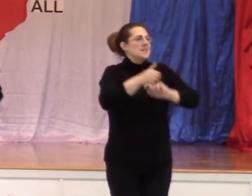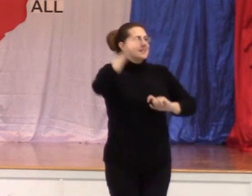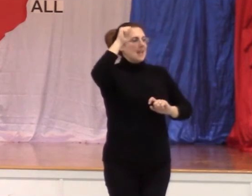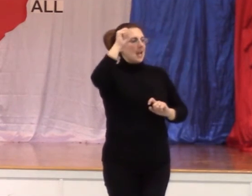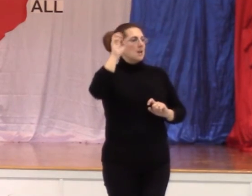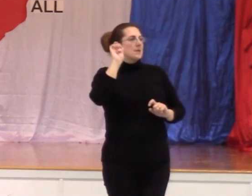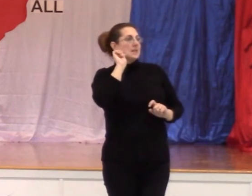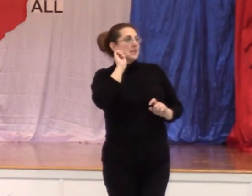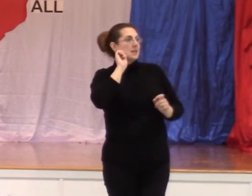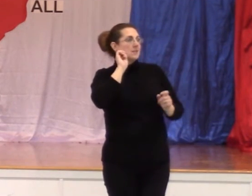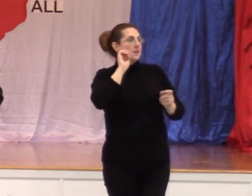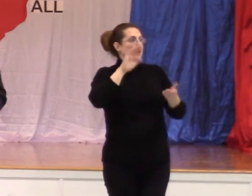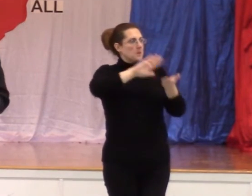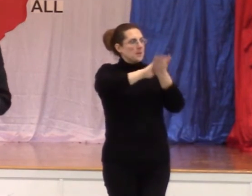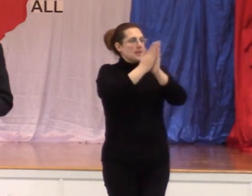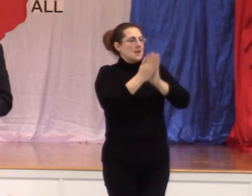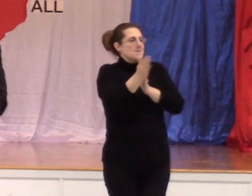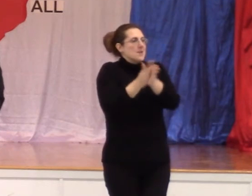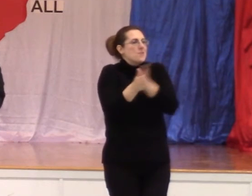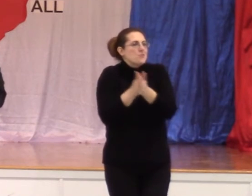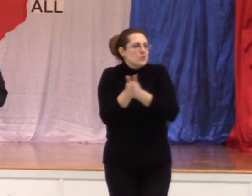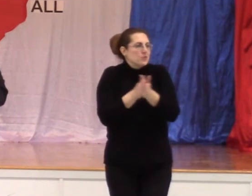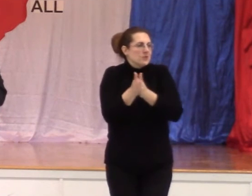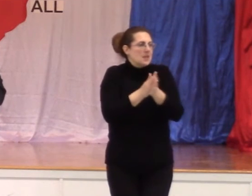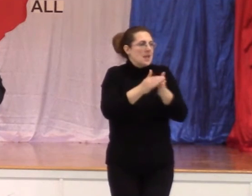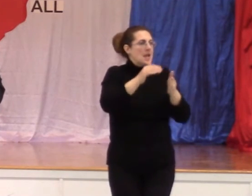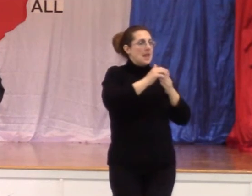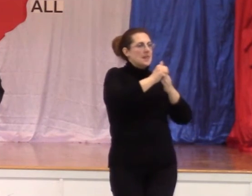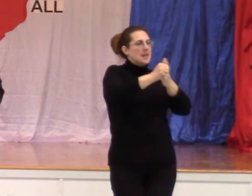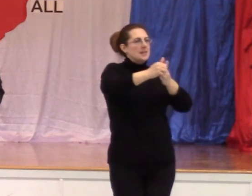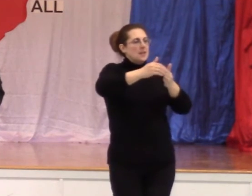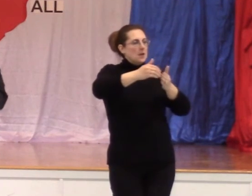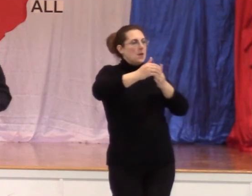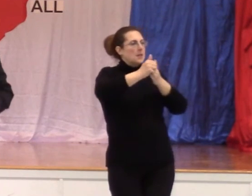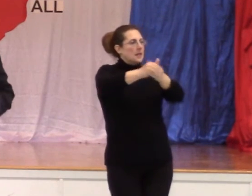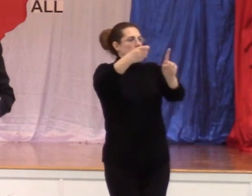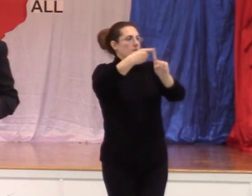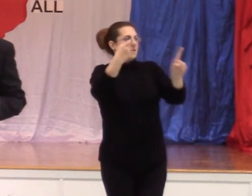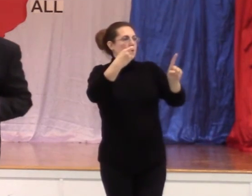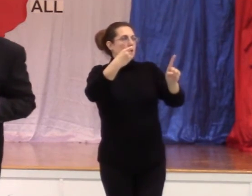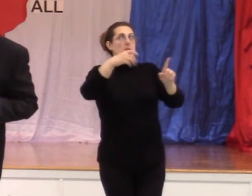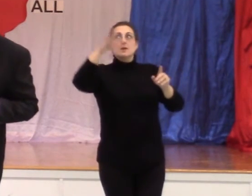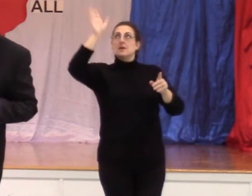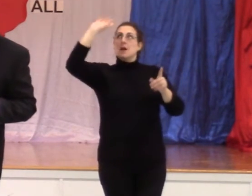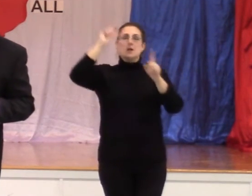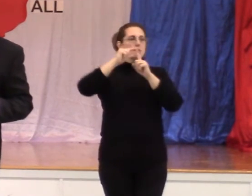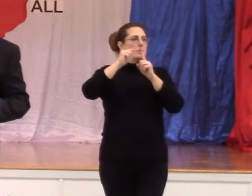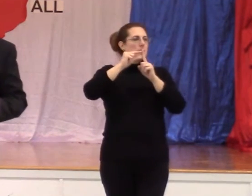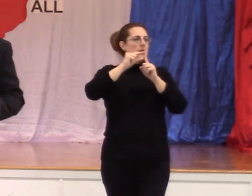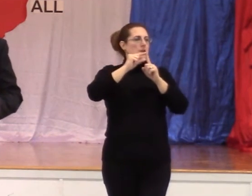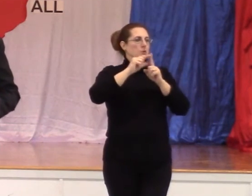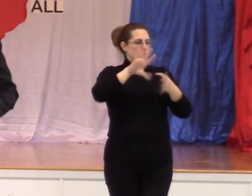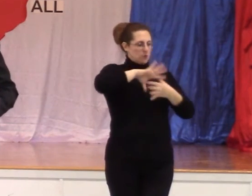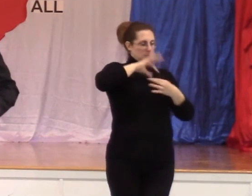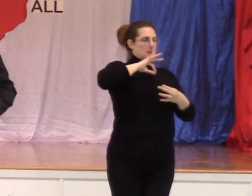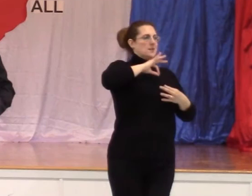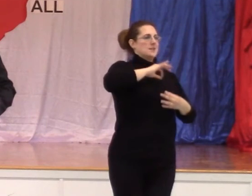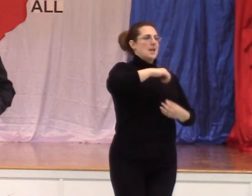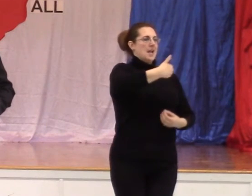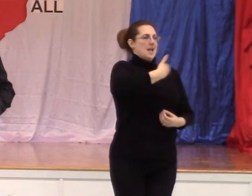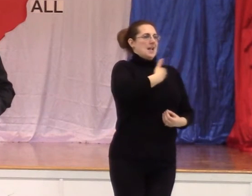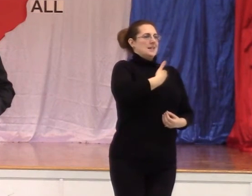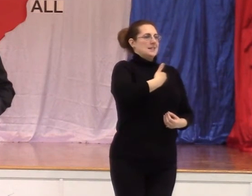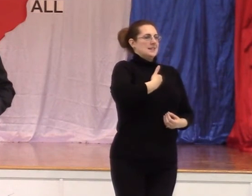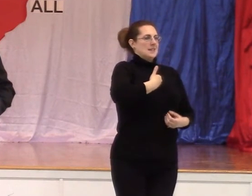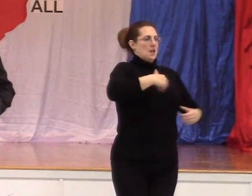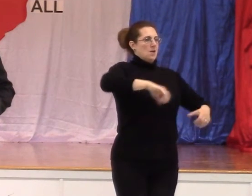into enthusiasts and led them from the outward word of God to spiritualizing and self-conceit. And